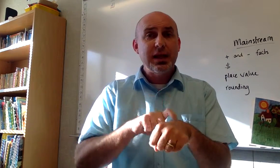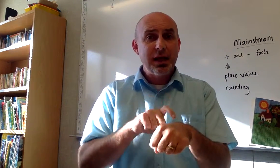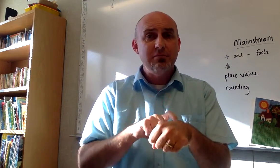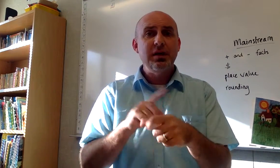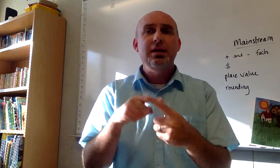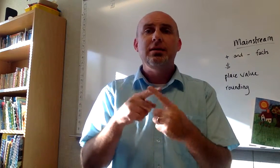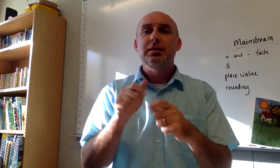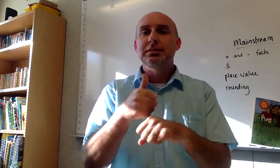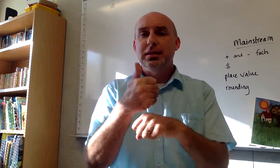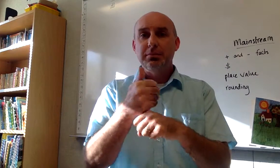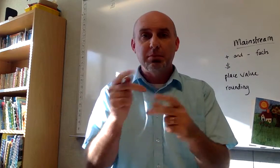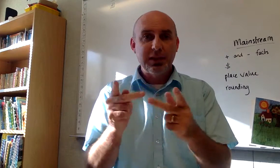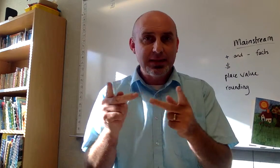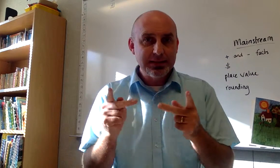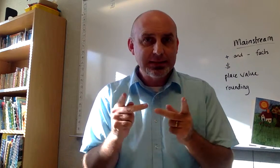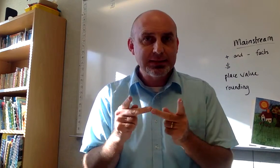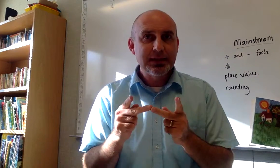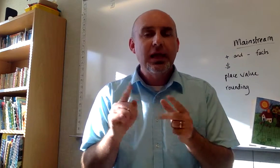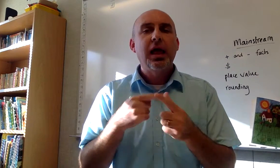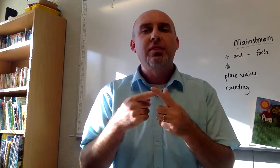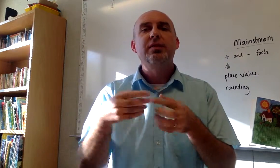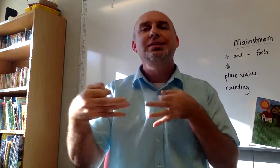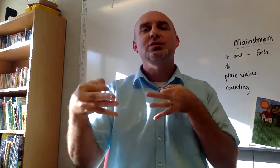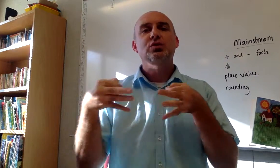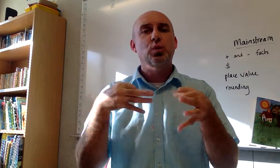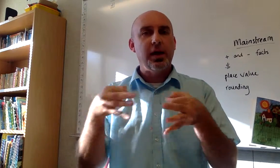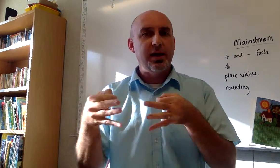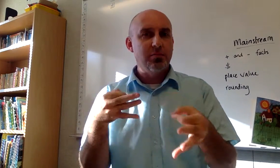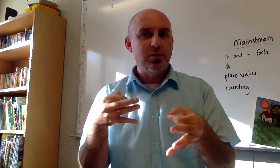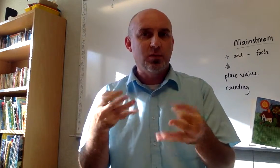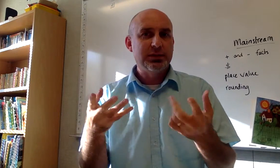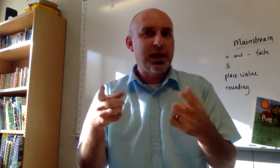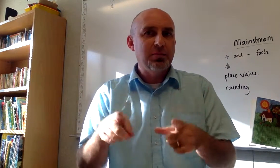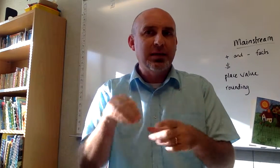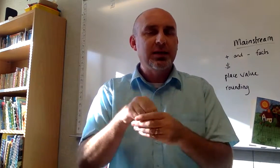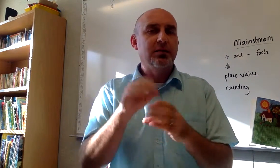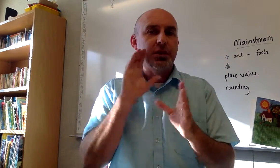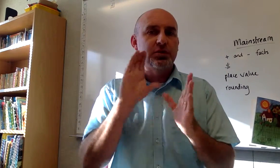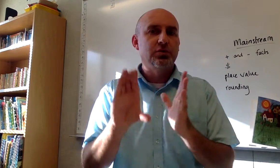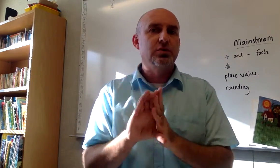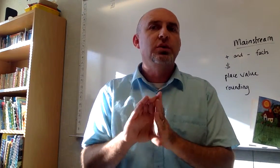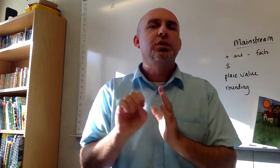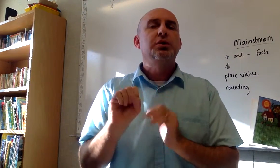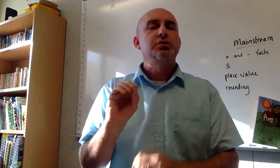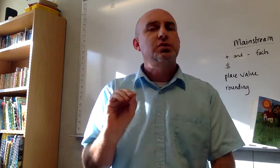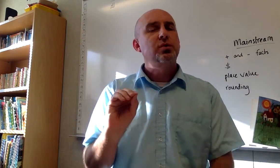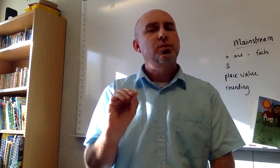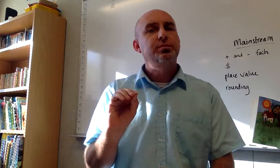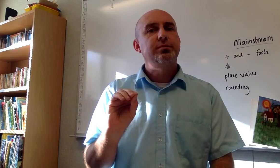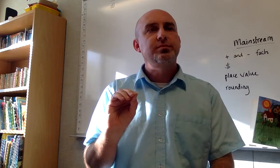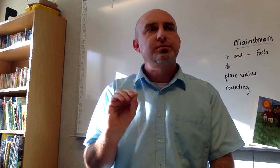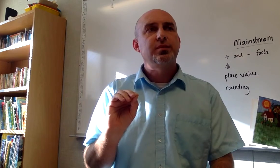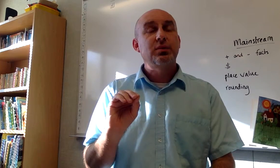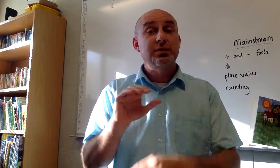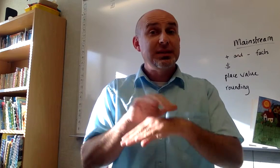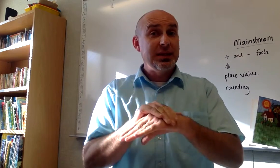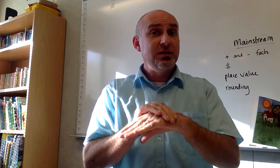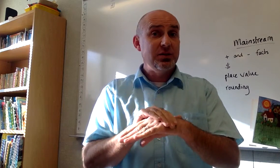time, then they set up the place, and then they describe what's happening in the picture. So whereas in English